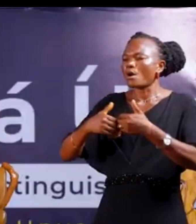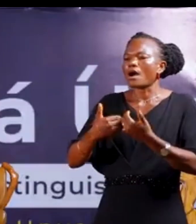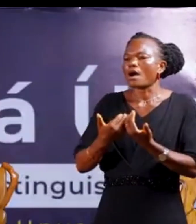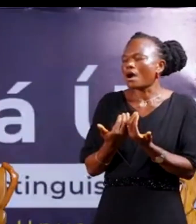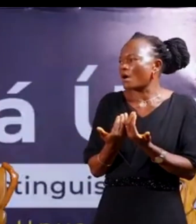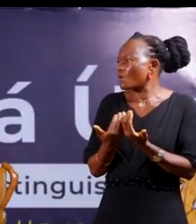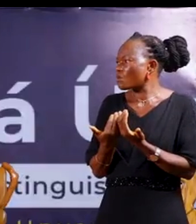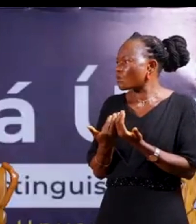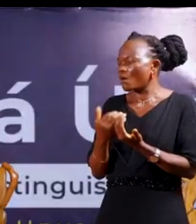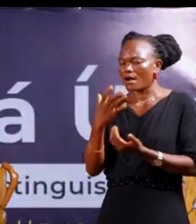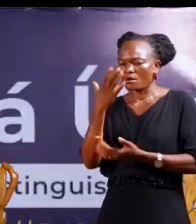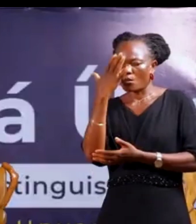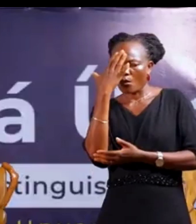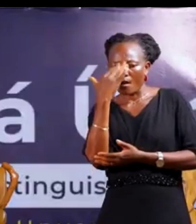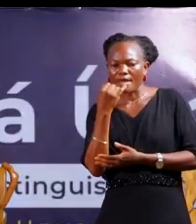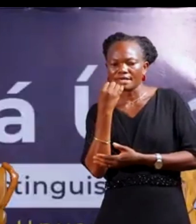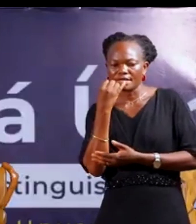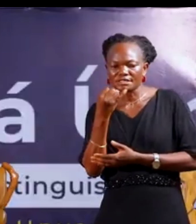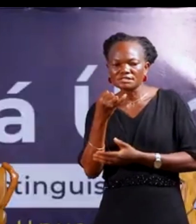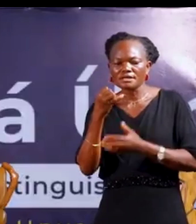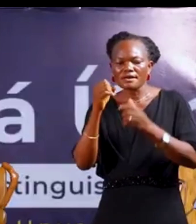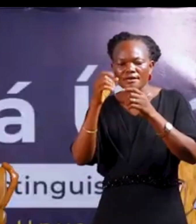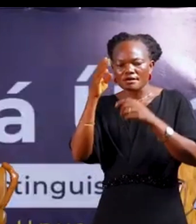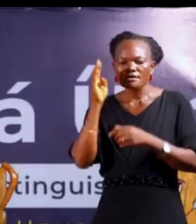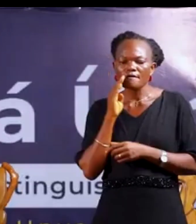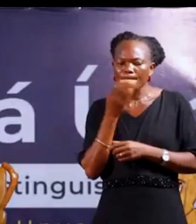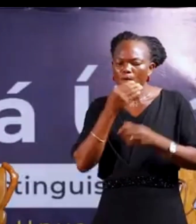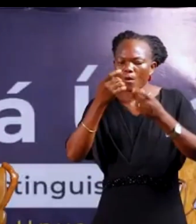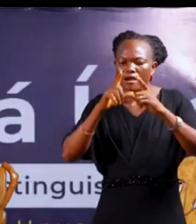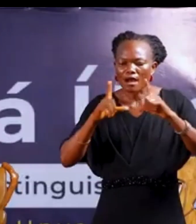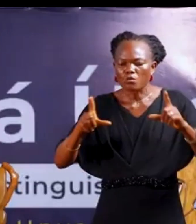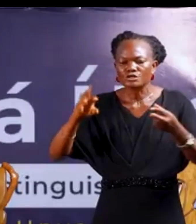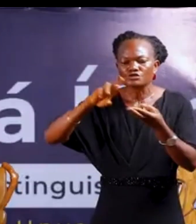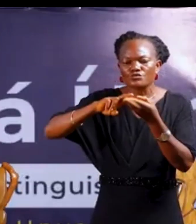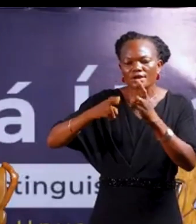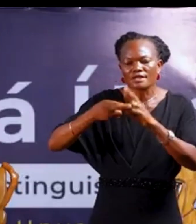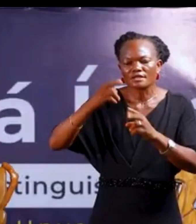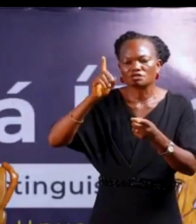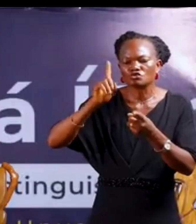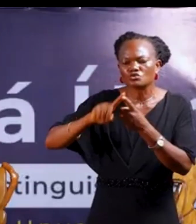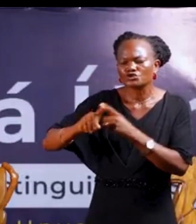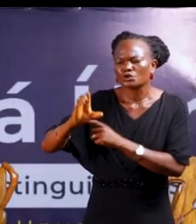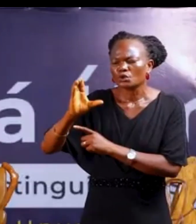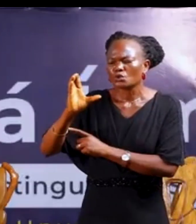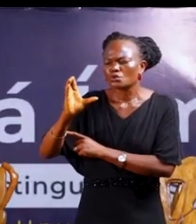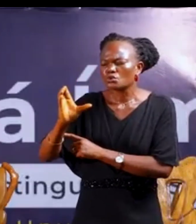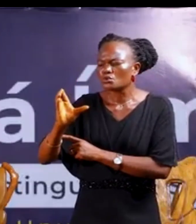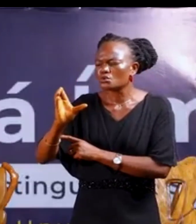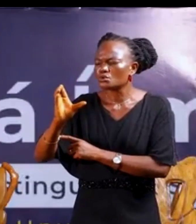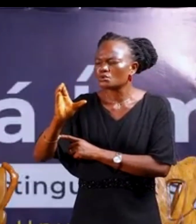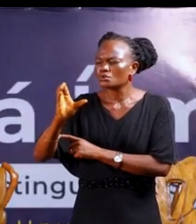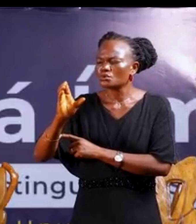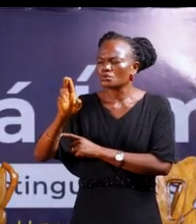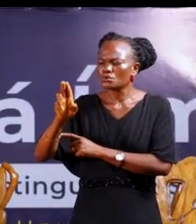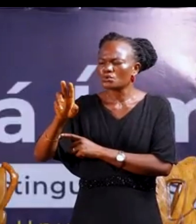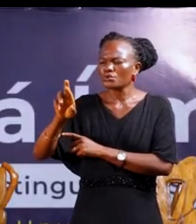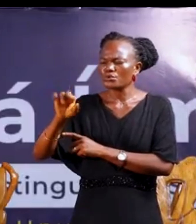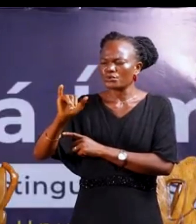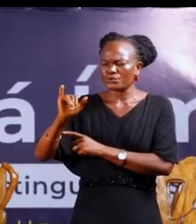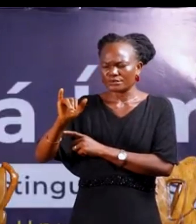How and why is the Igbo language related to Kikuyu, spoken in East